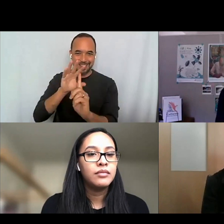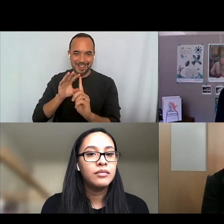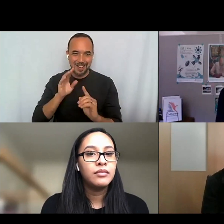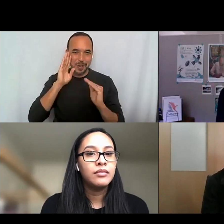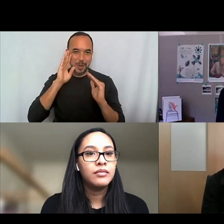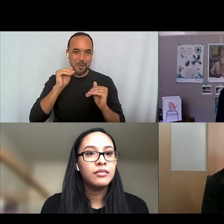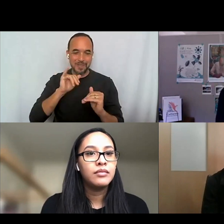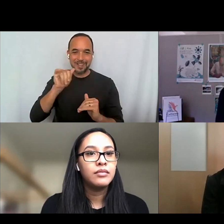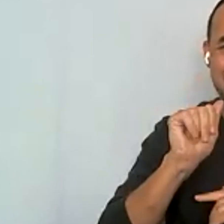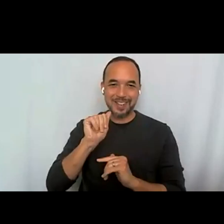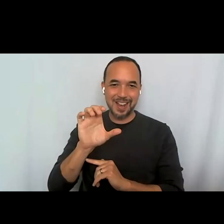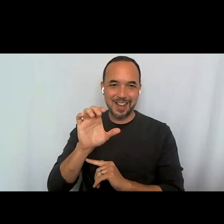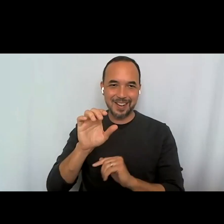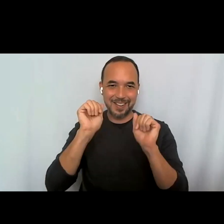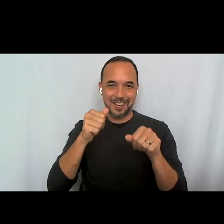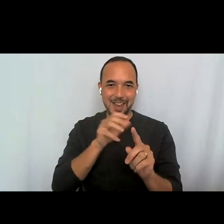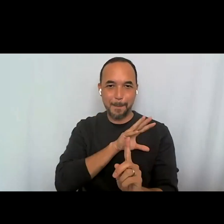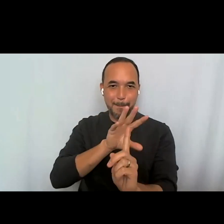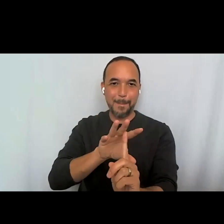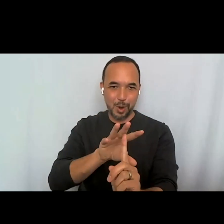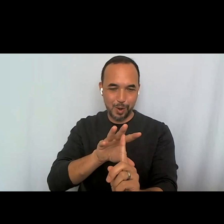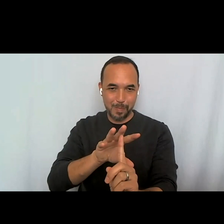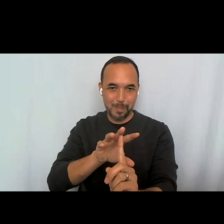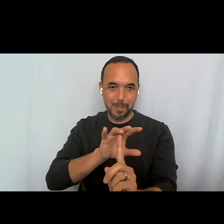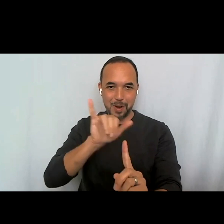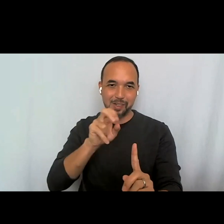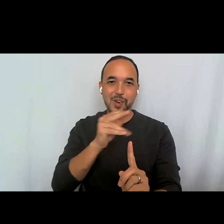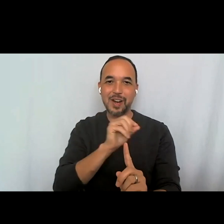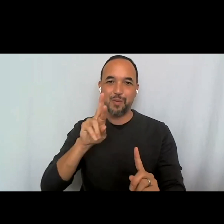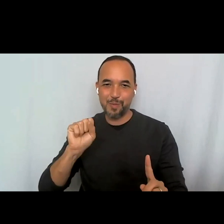spotlighting John and Roberto. Perfect.